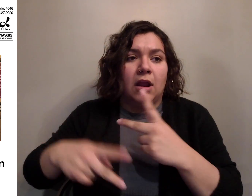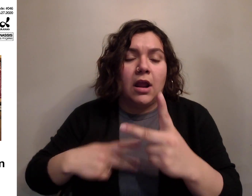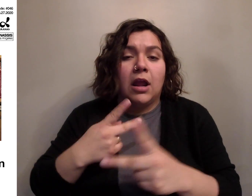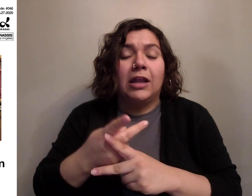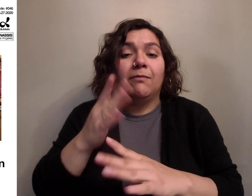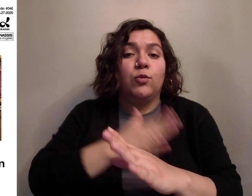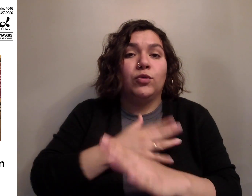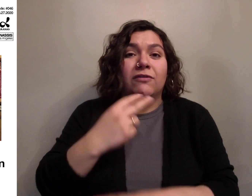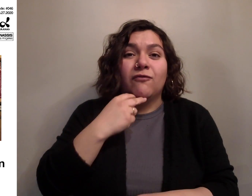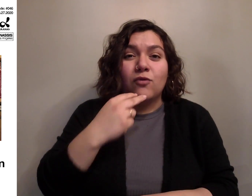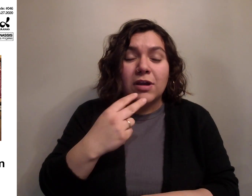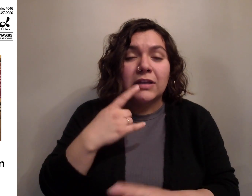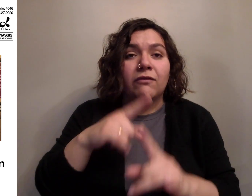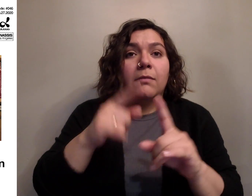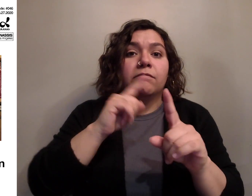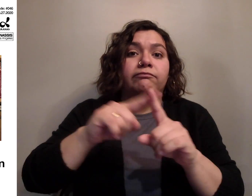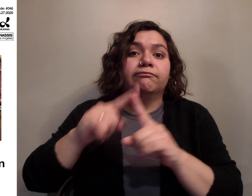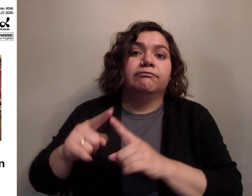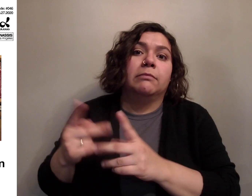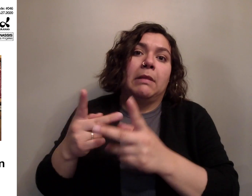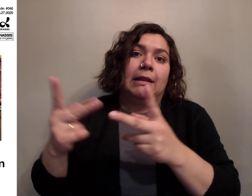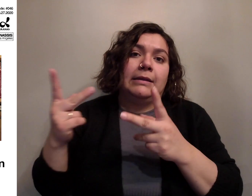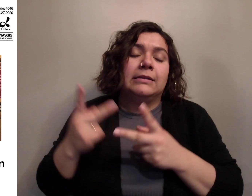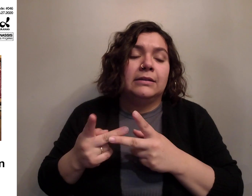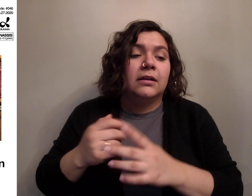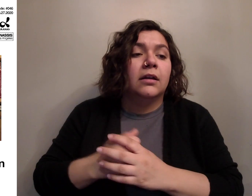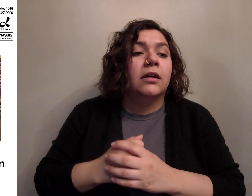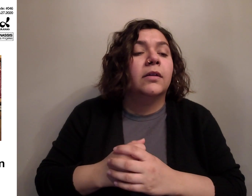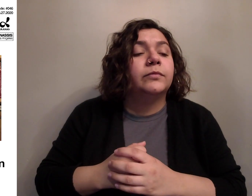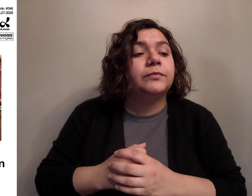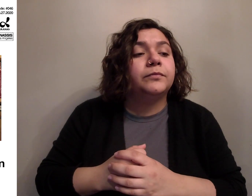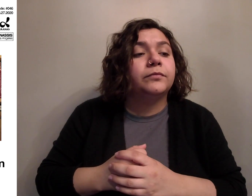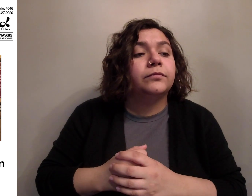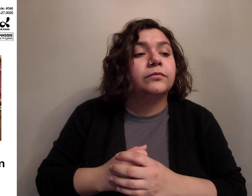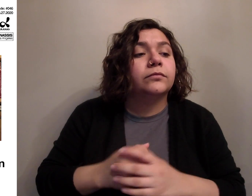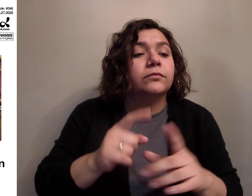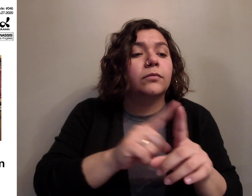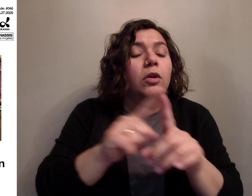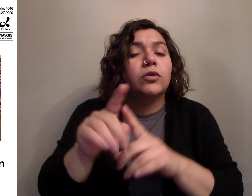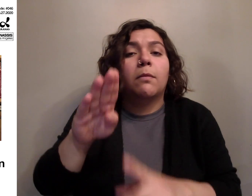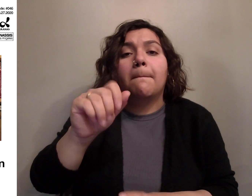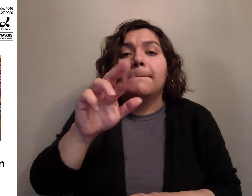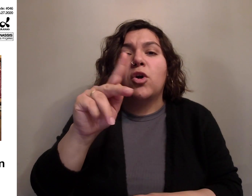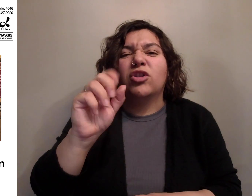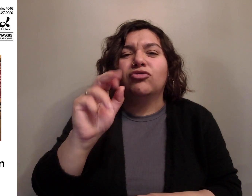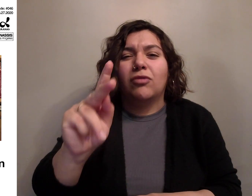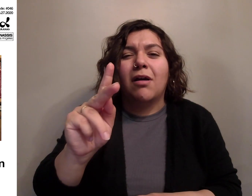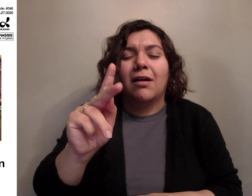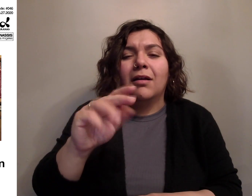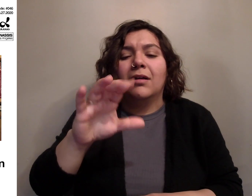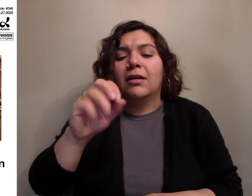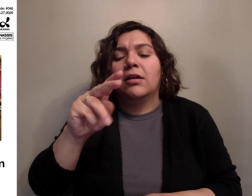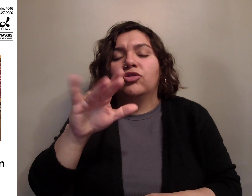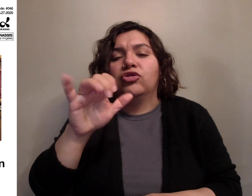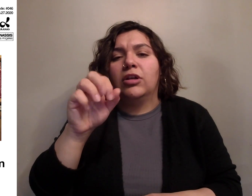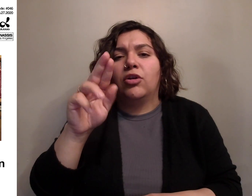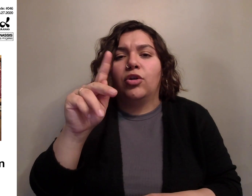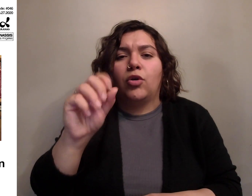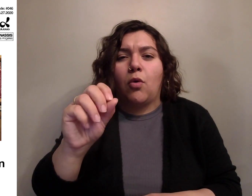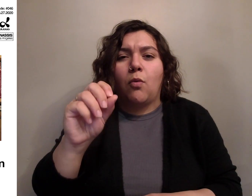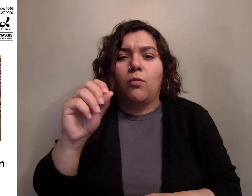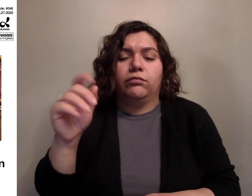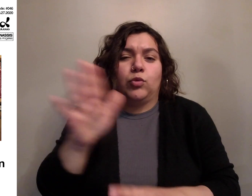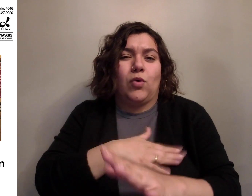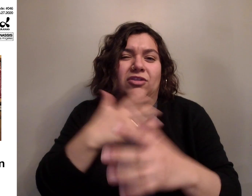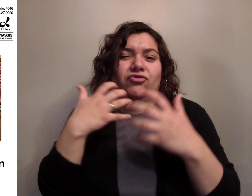collage montage of musical voices from all different eras, and the Bartók Concerto for